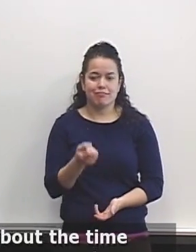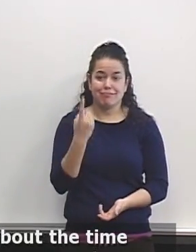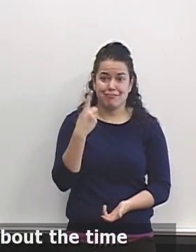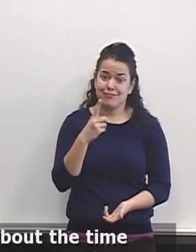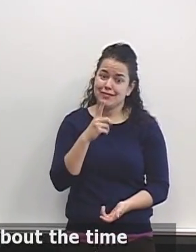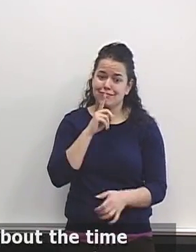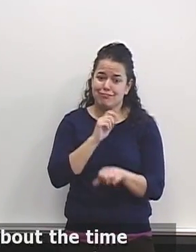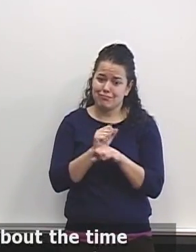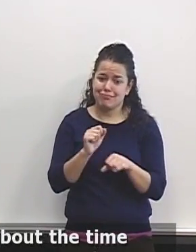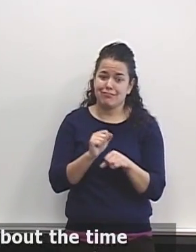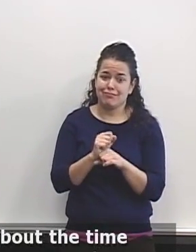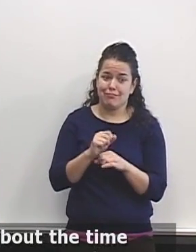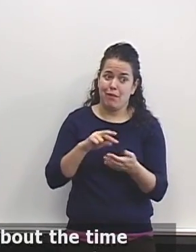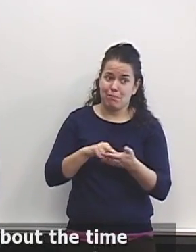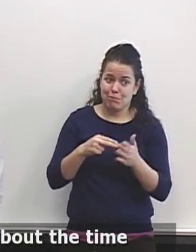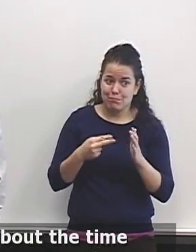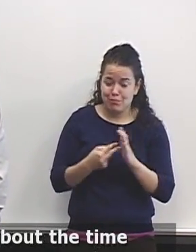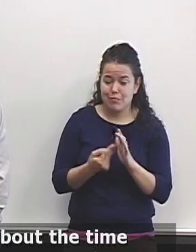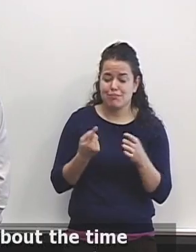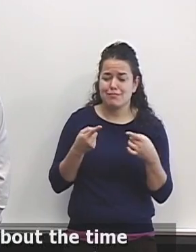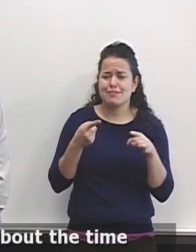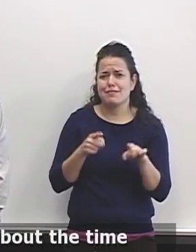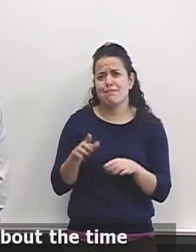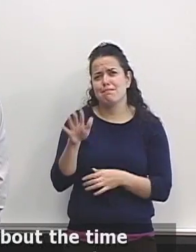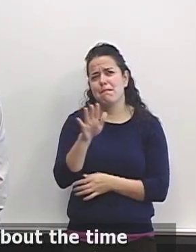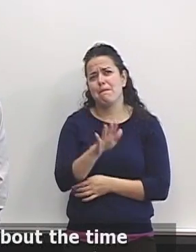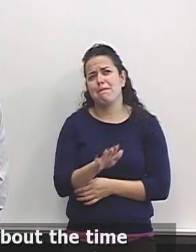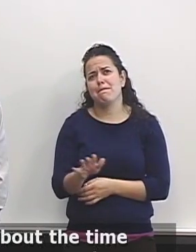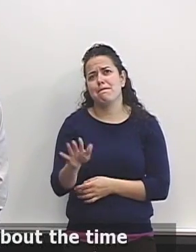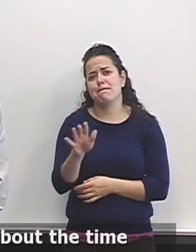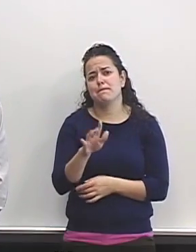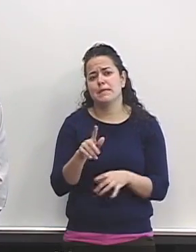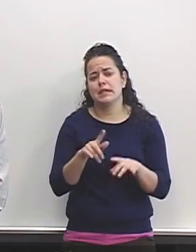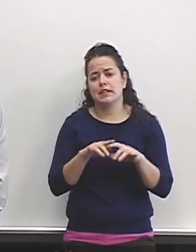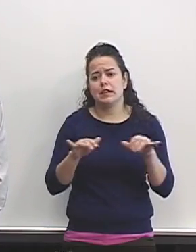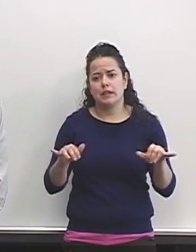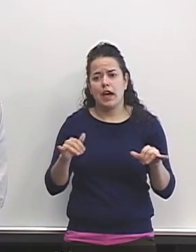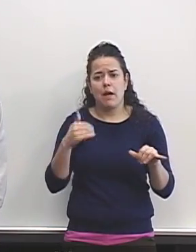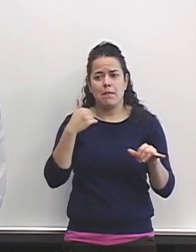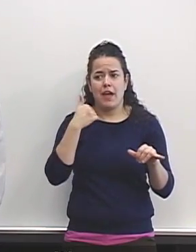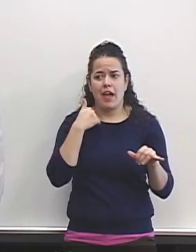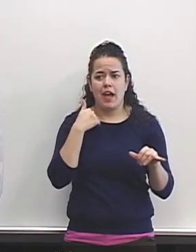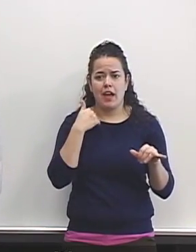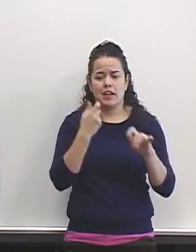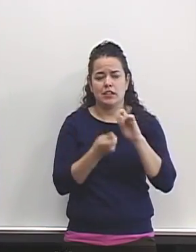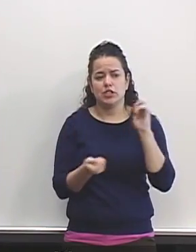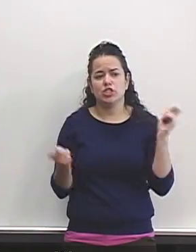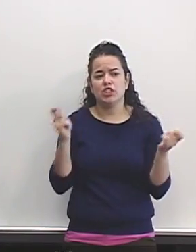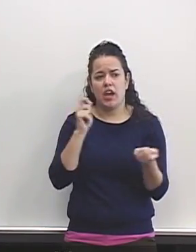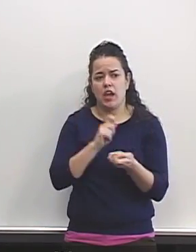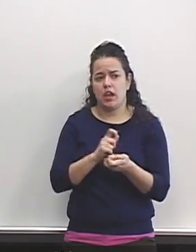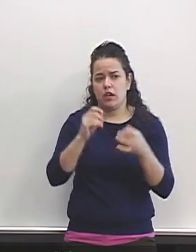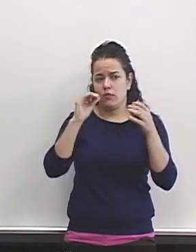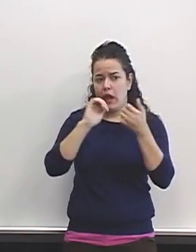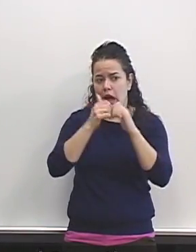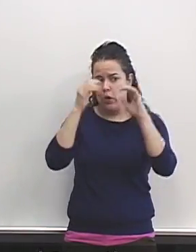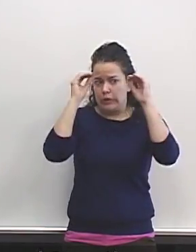happened about the time when there was a sea change in teaching writing. In